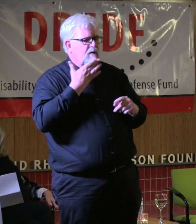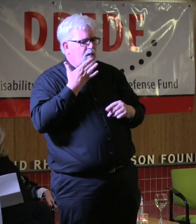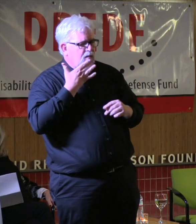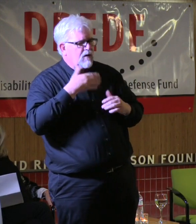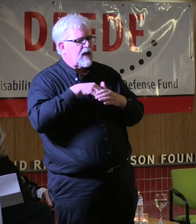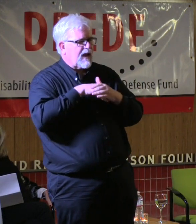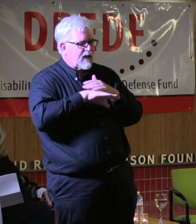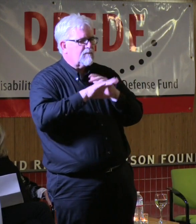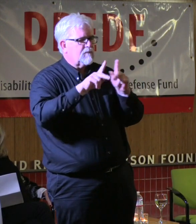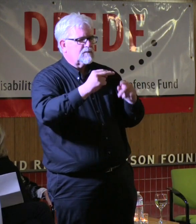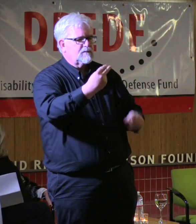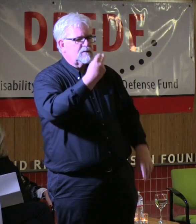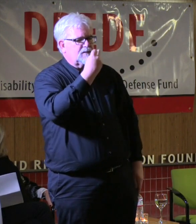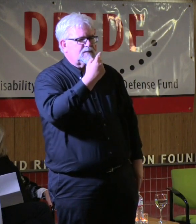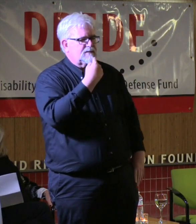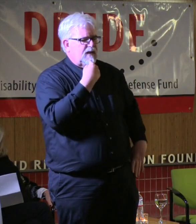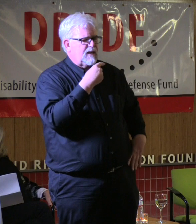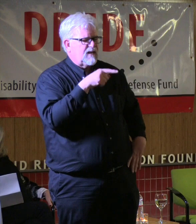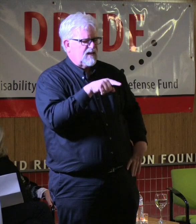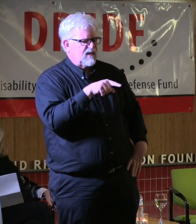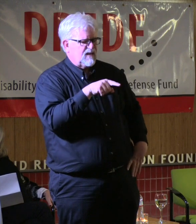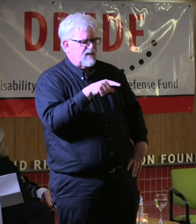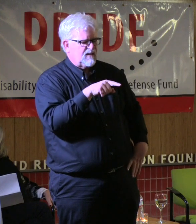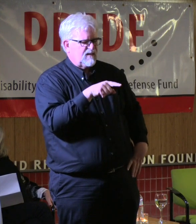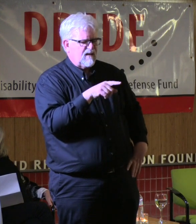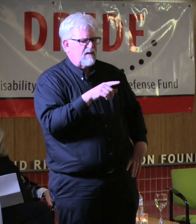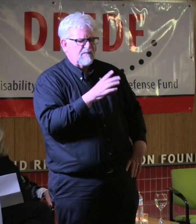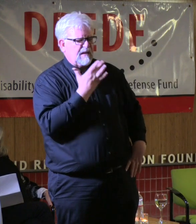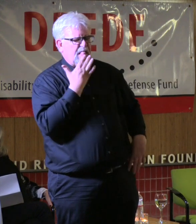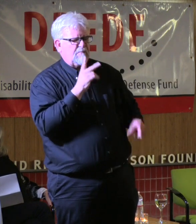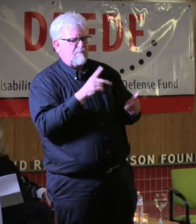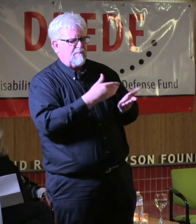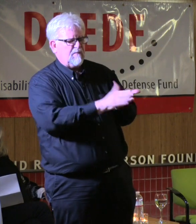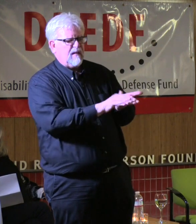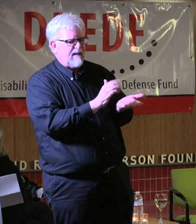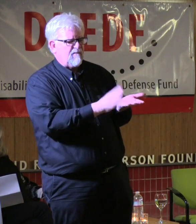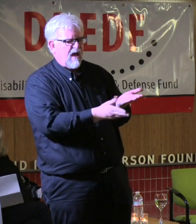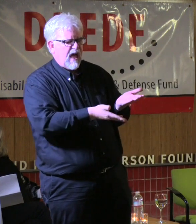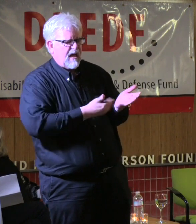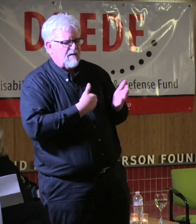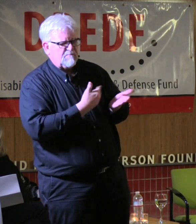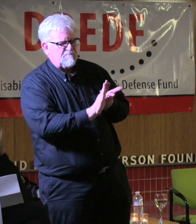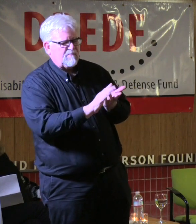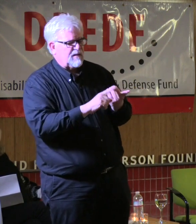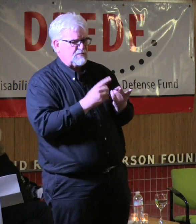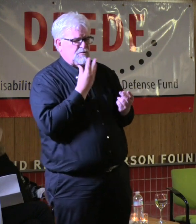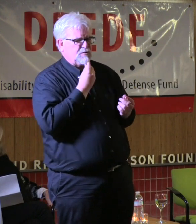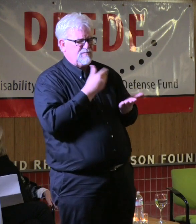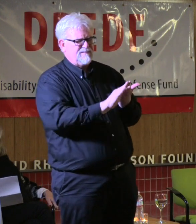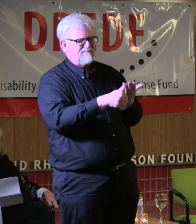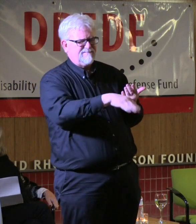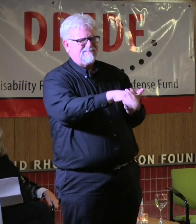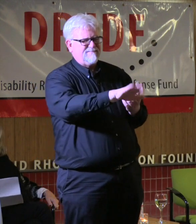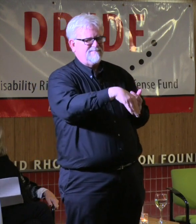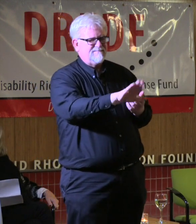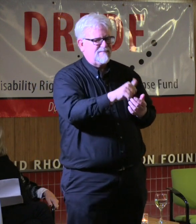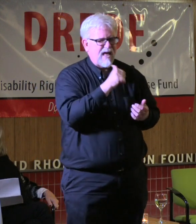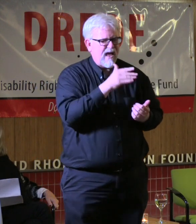prospective employer looked at you and said, I don't hire colored people. I don't hire Jews. Get out of here.